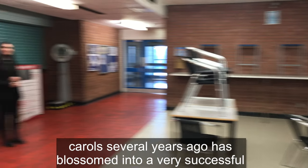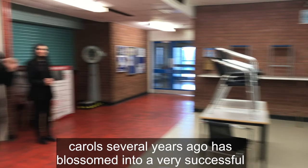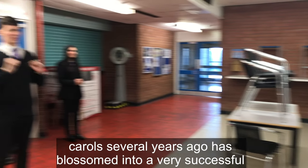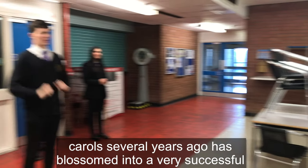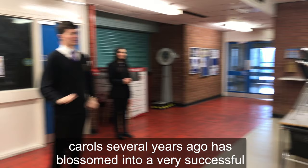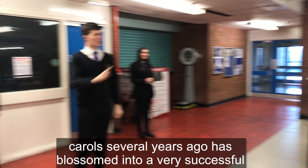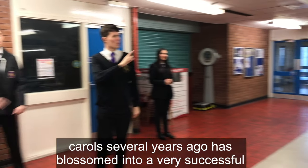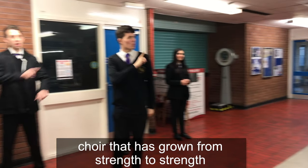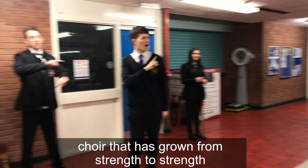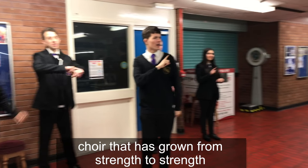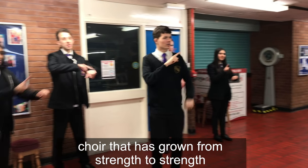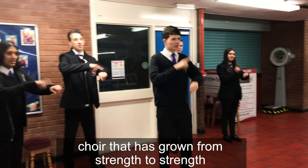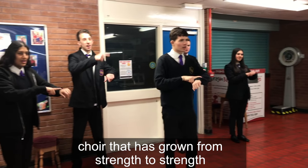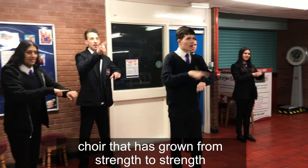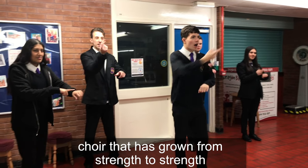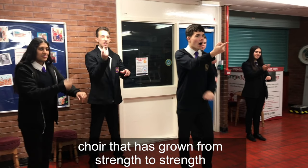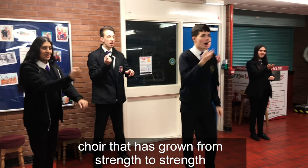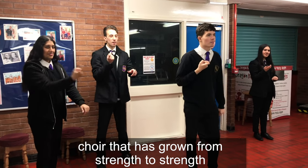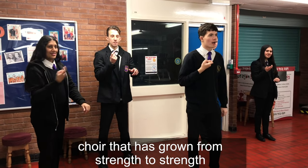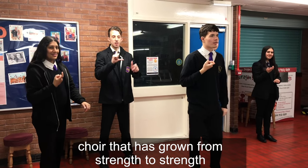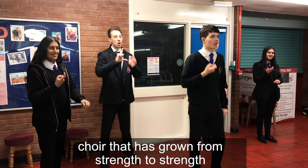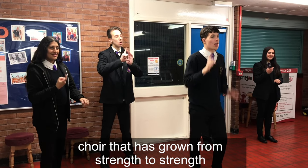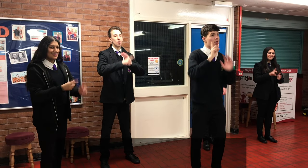a very successful choir that's grown from strength to strength.